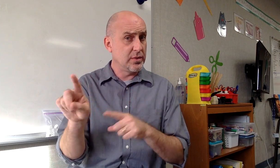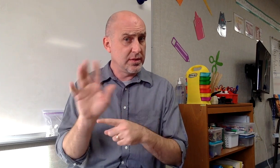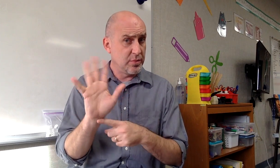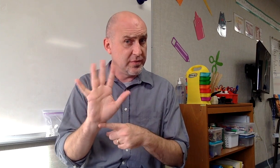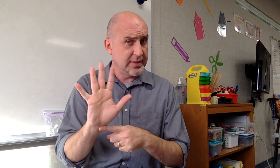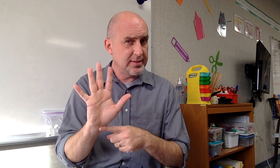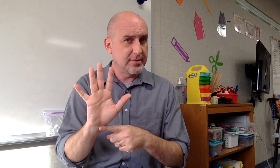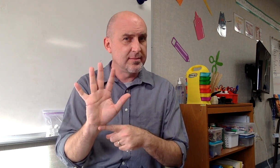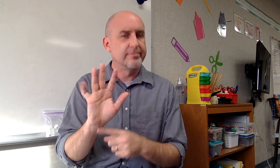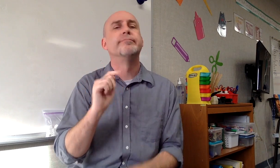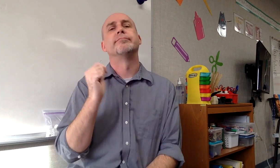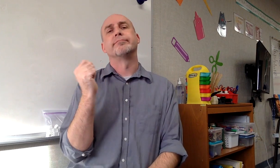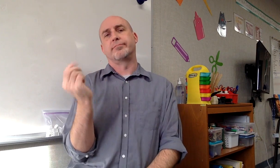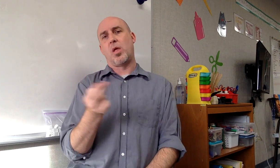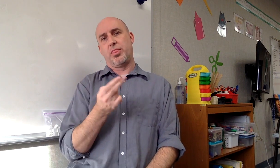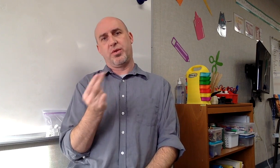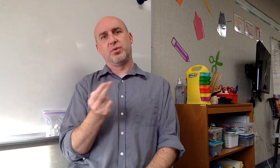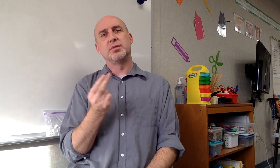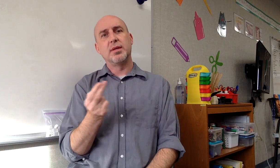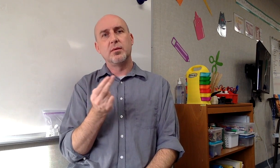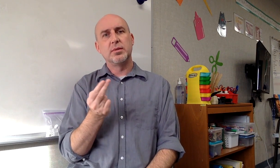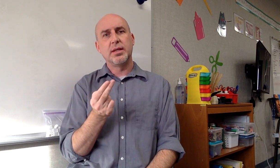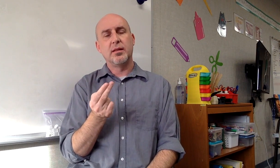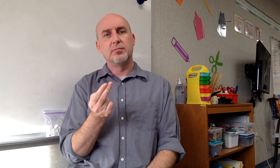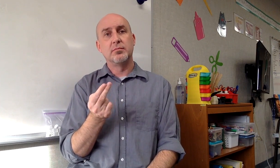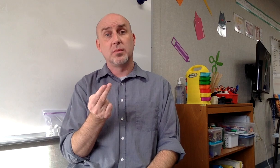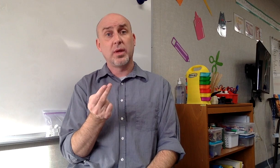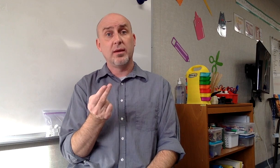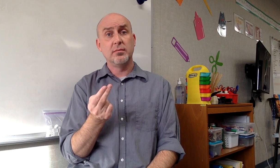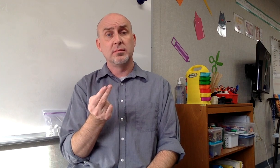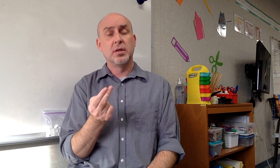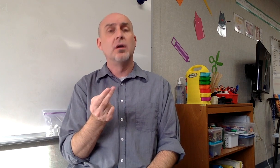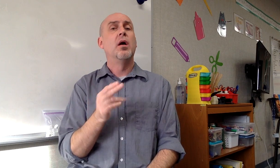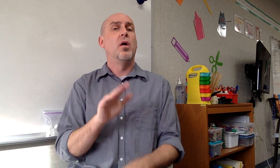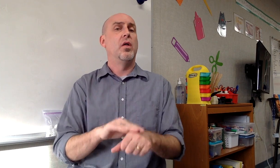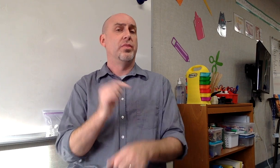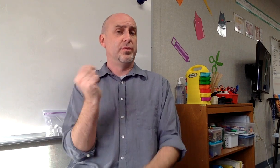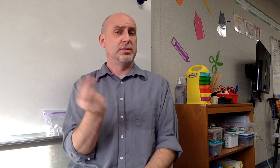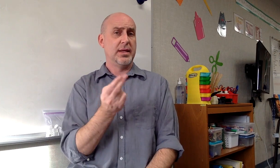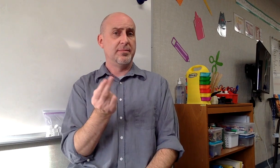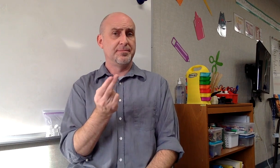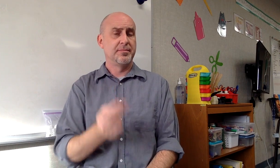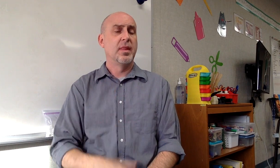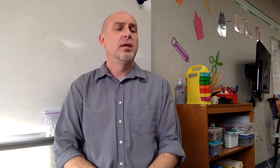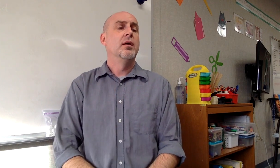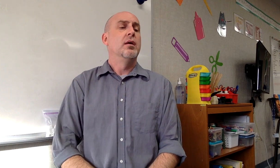to the movies? On Thursday. We tell them, okay, on Thursday.